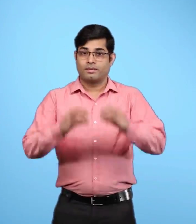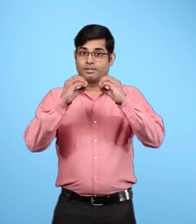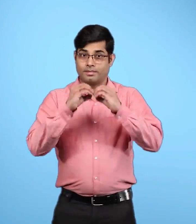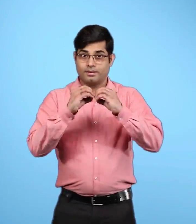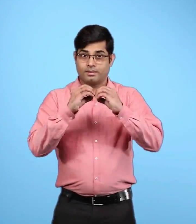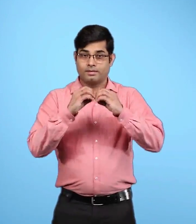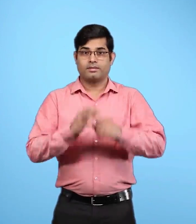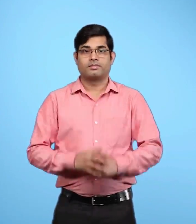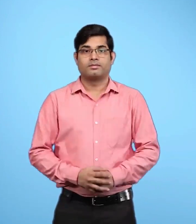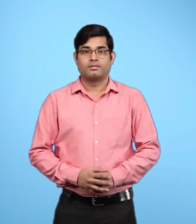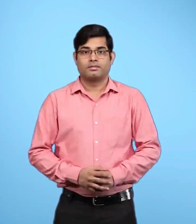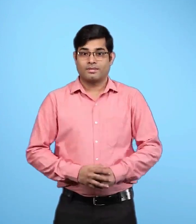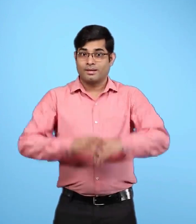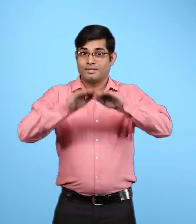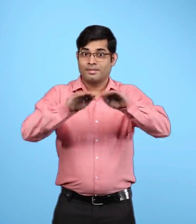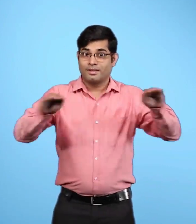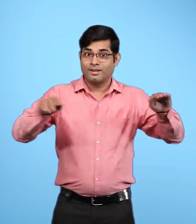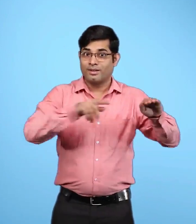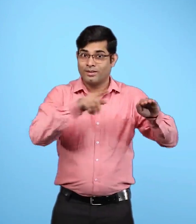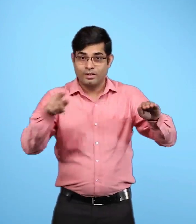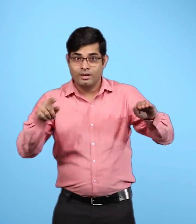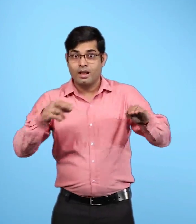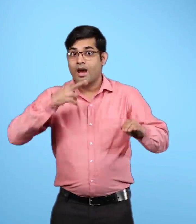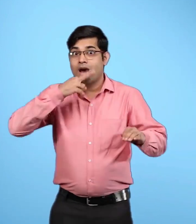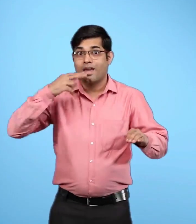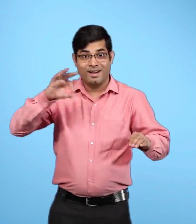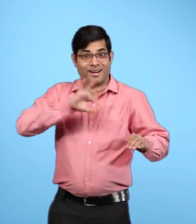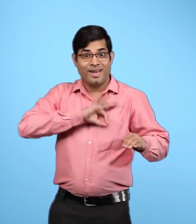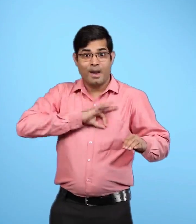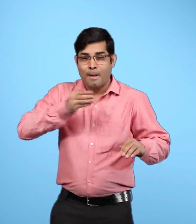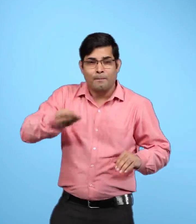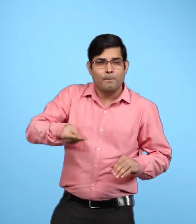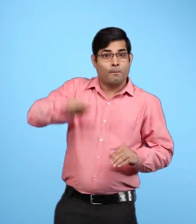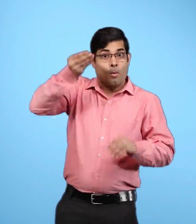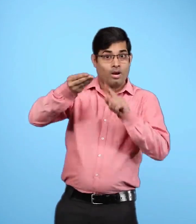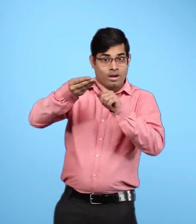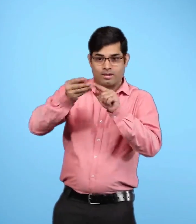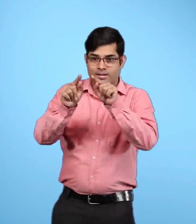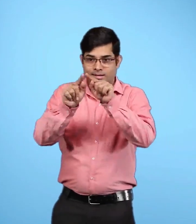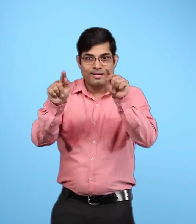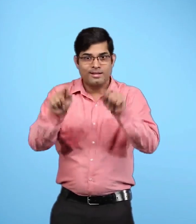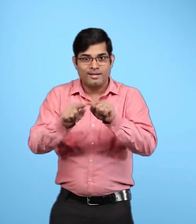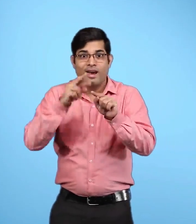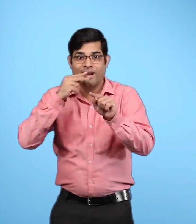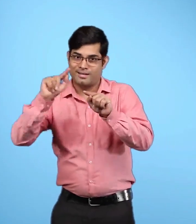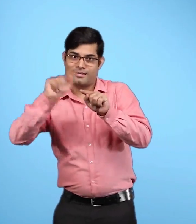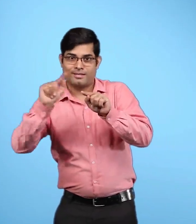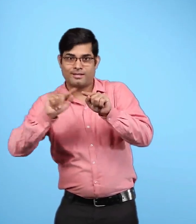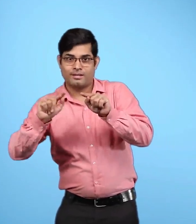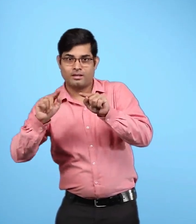Part B. Children who like dash color are more than children who like dash